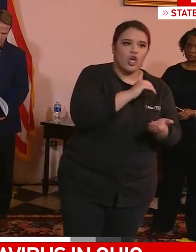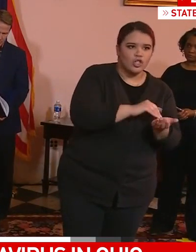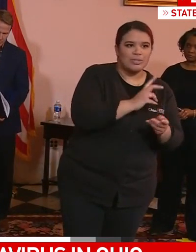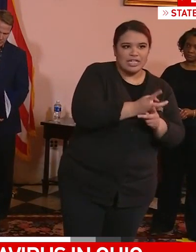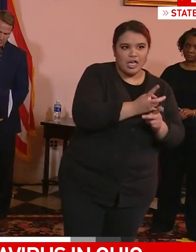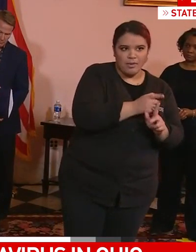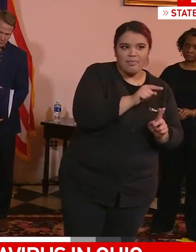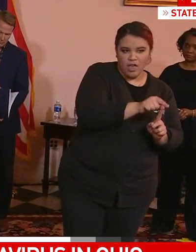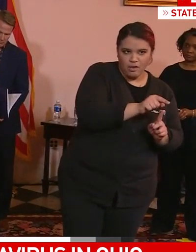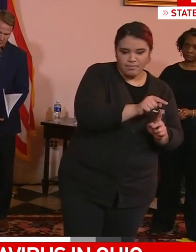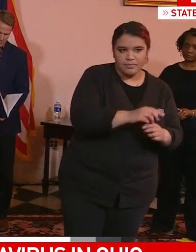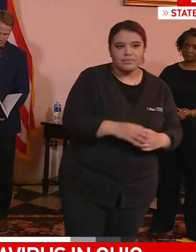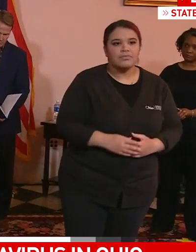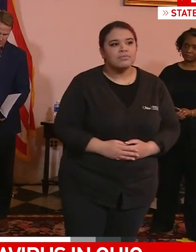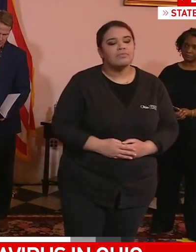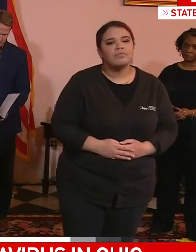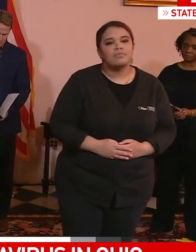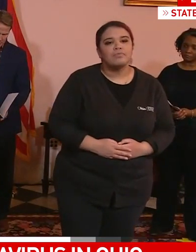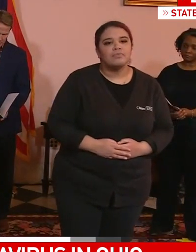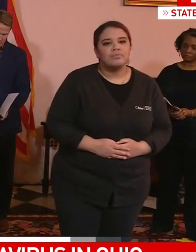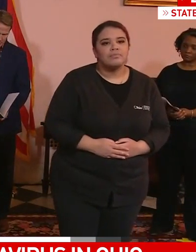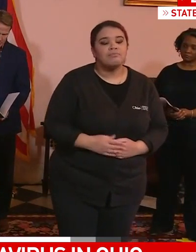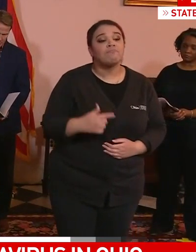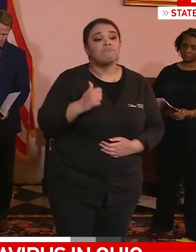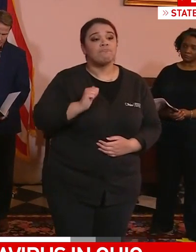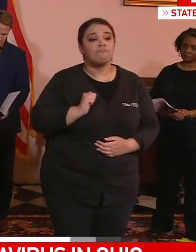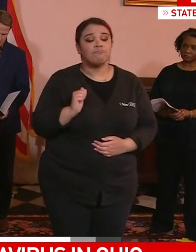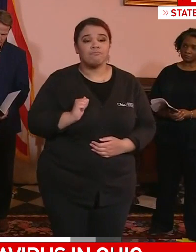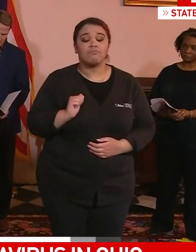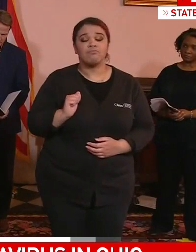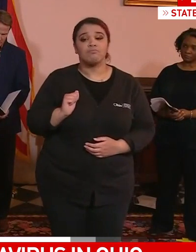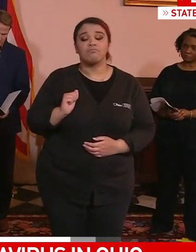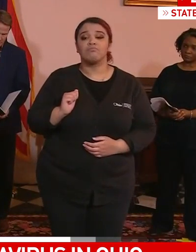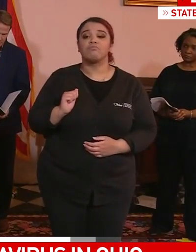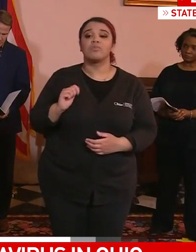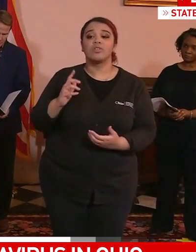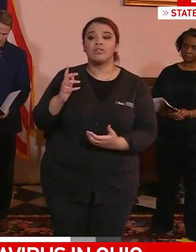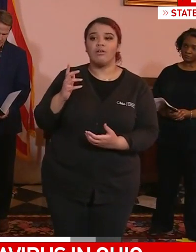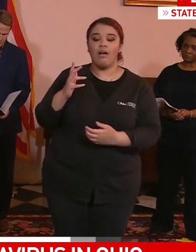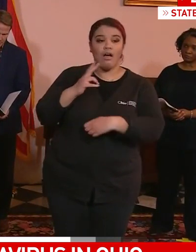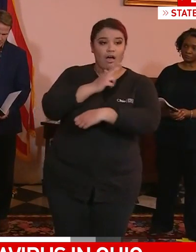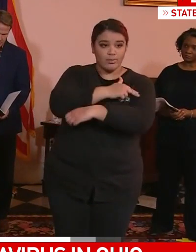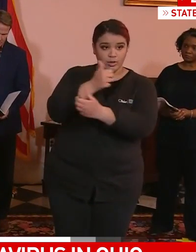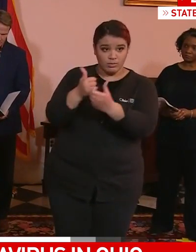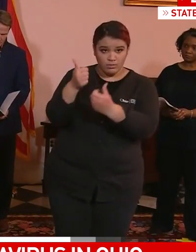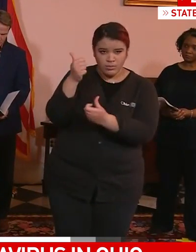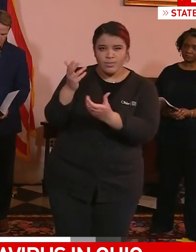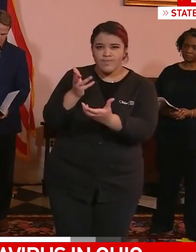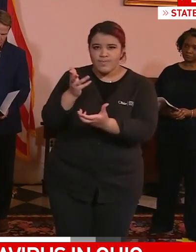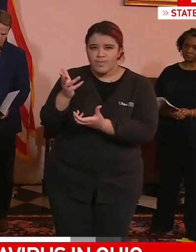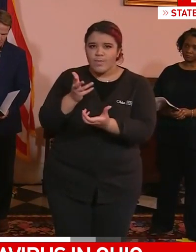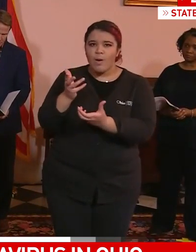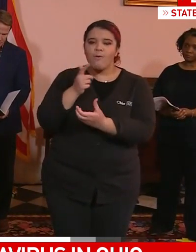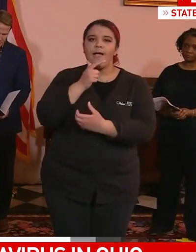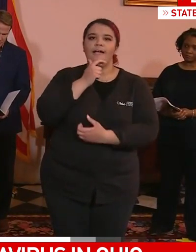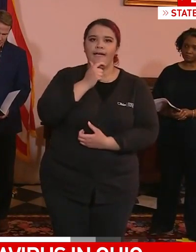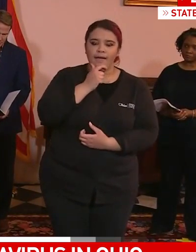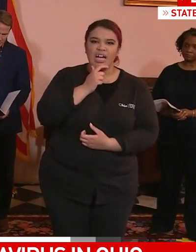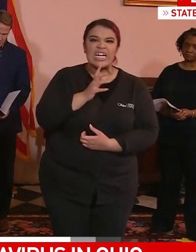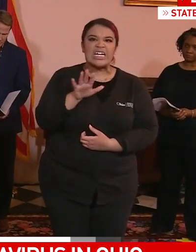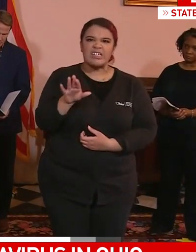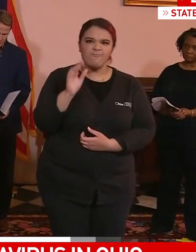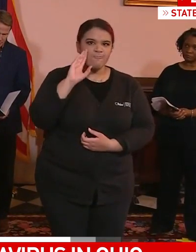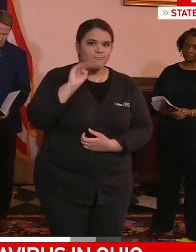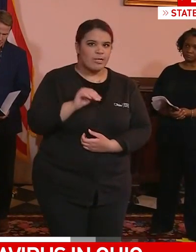have been in communication with their local leaders to talk about reopening hospitals that have recently